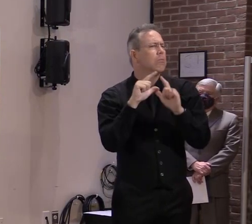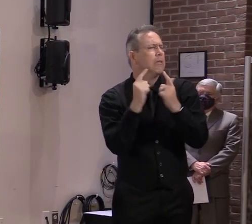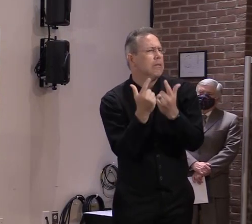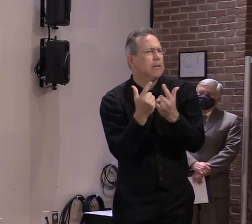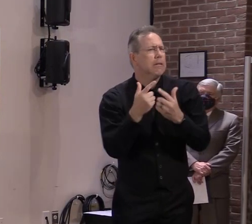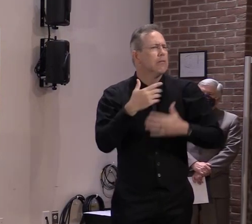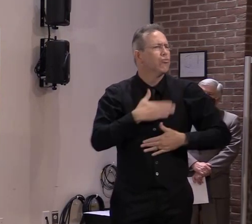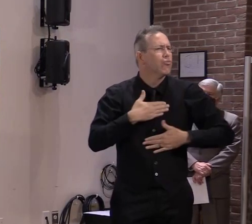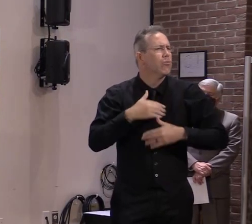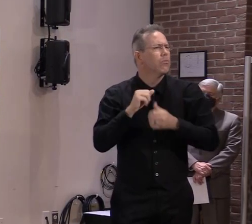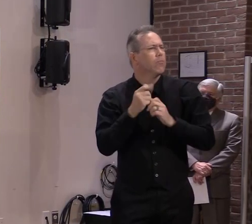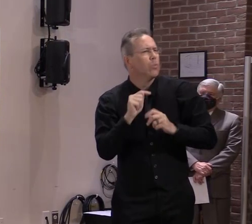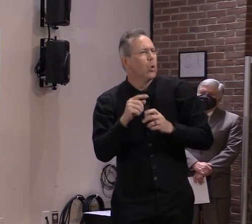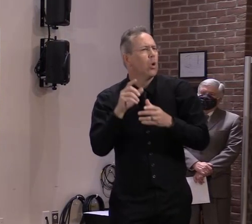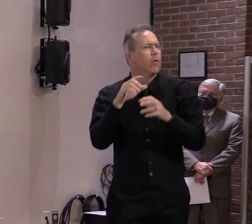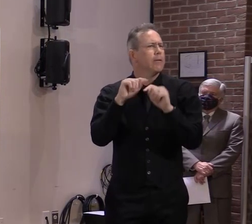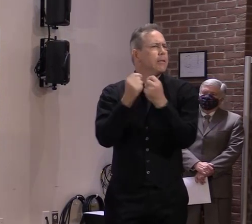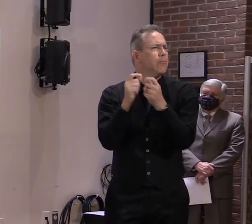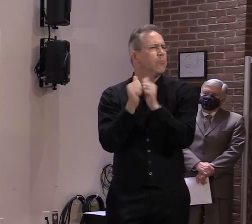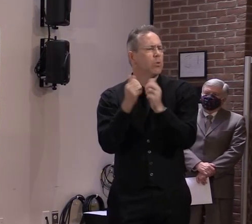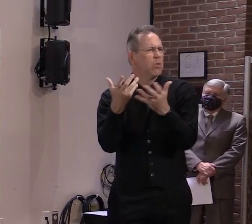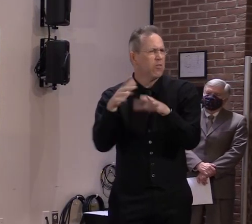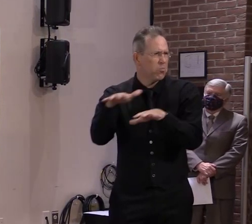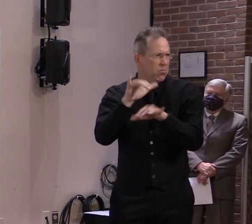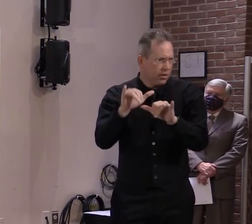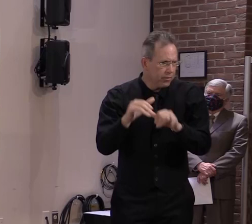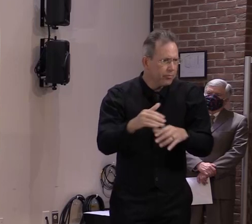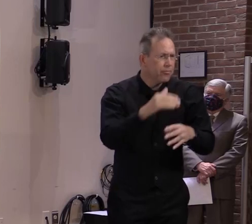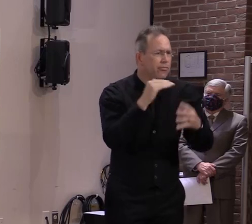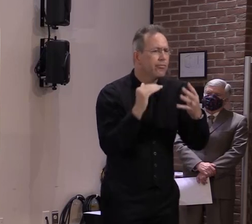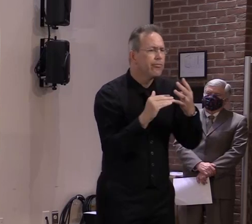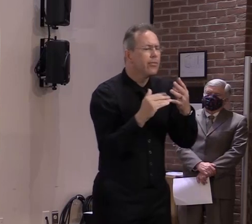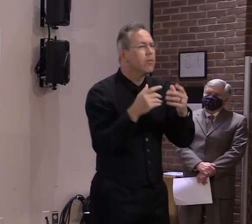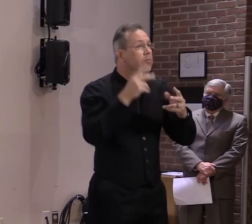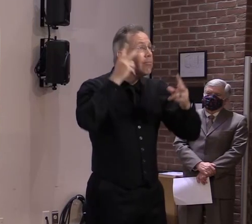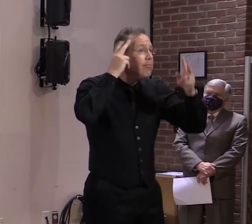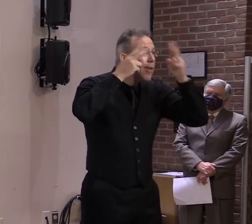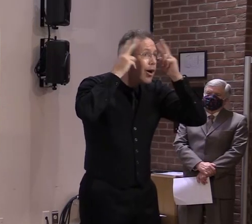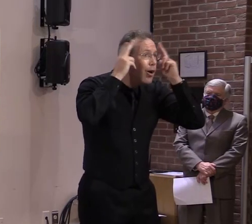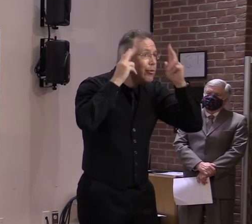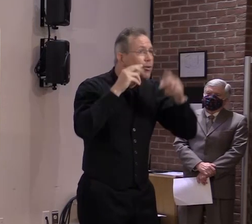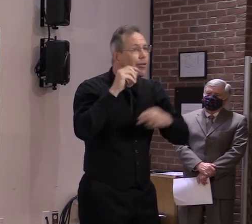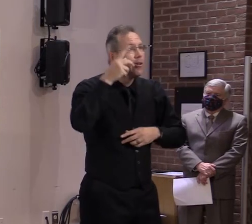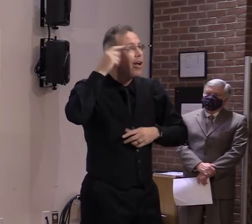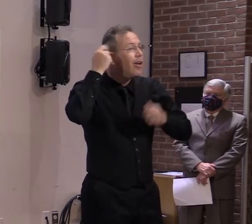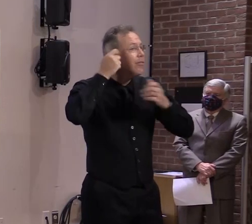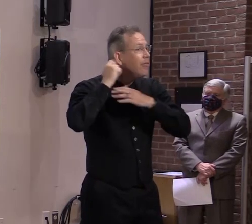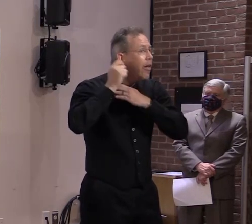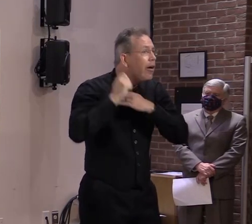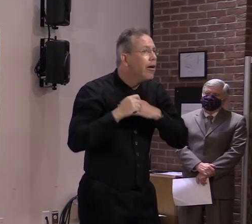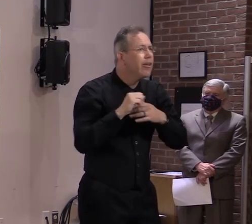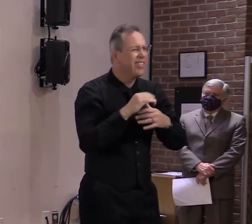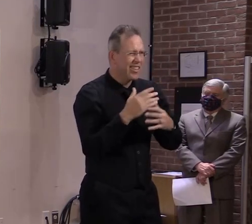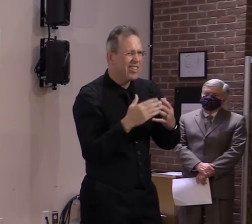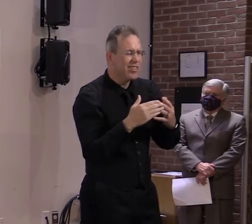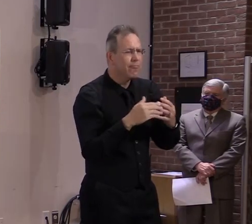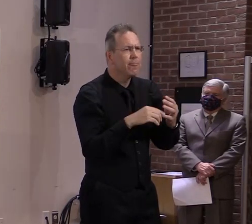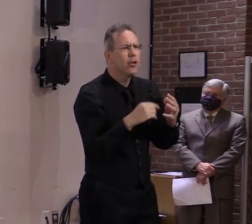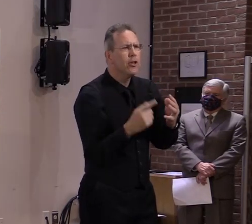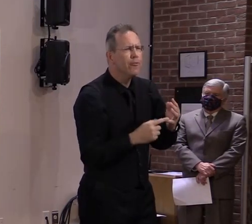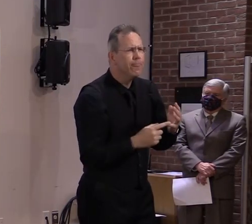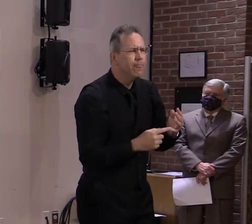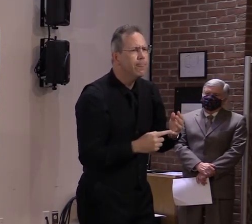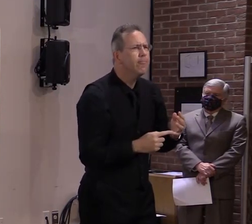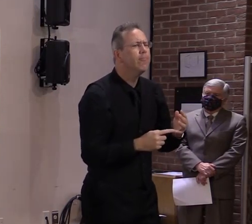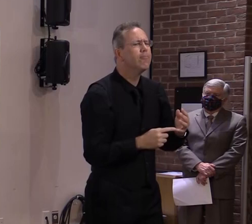arts, culture, and entertainment, and finally, meetings of public bodies. Please remember that while universal guidance transitions